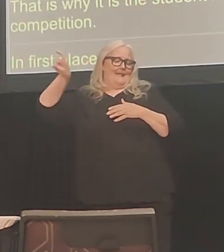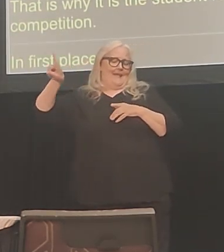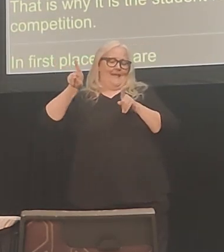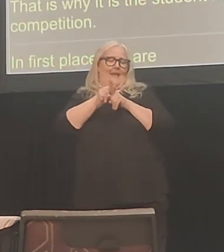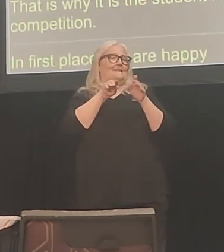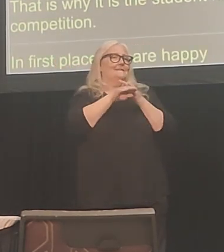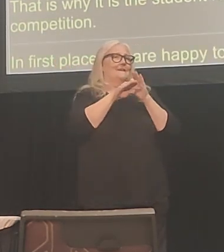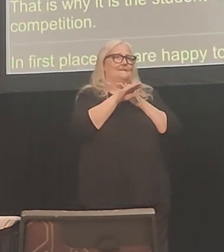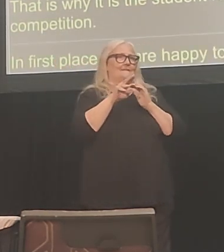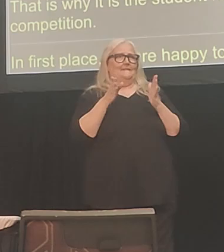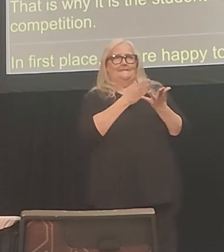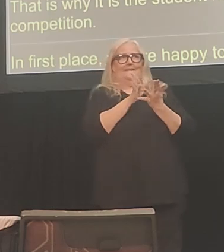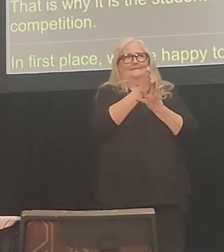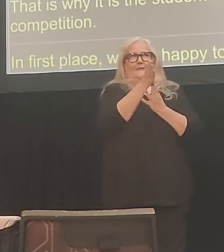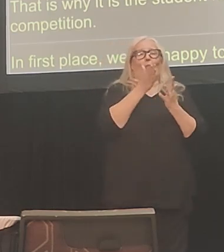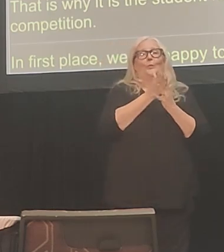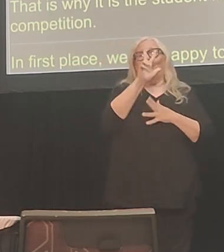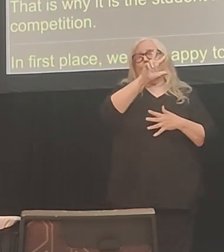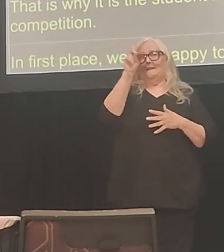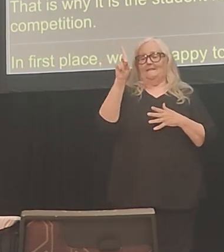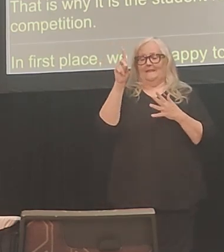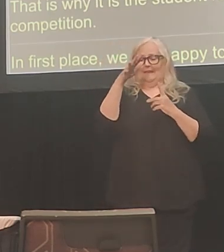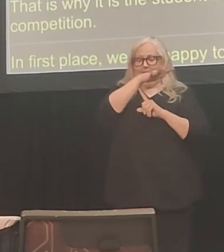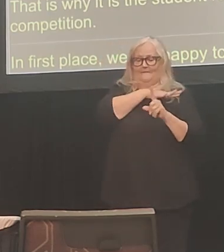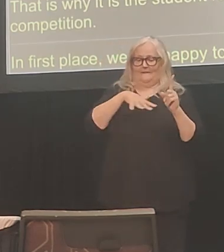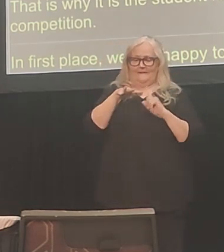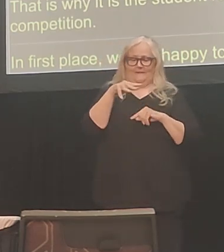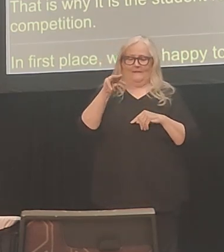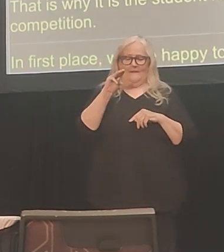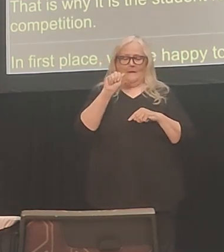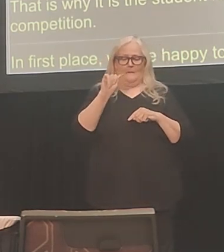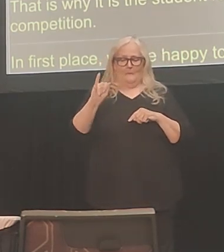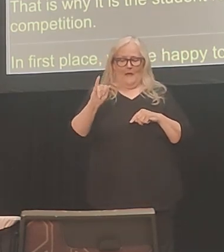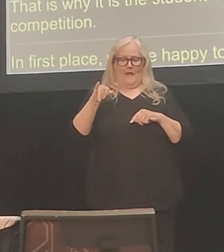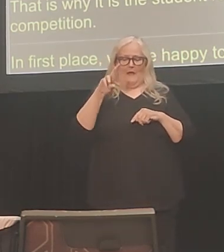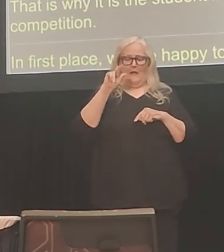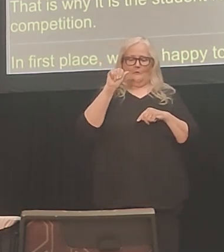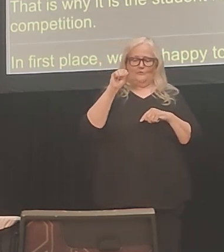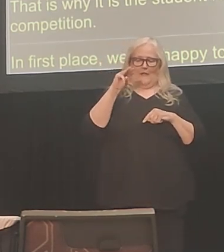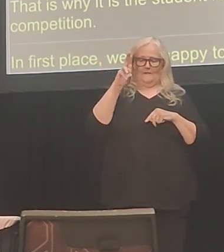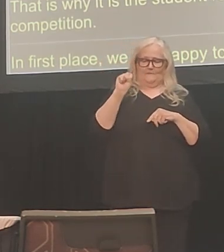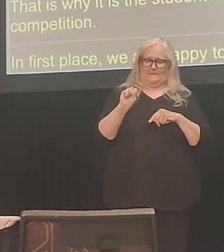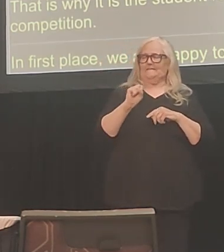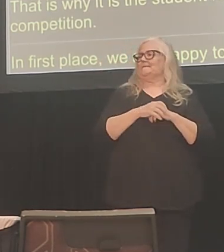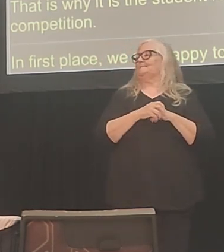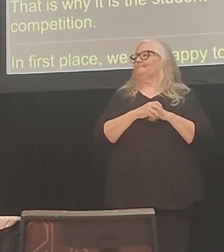navigation tool in a virtual 3D environment, Marika Plaza and Rasmus Jens.